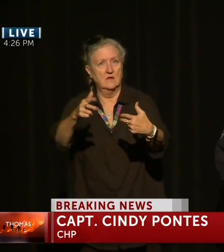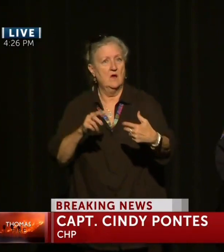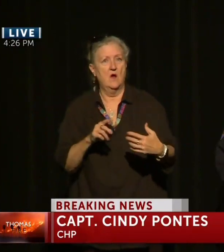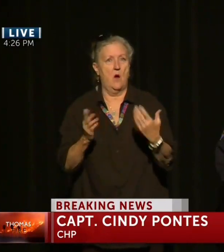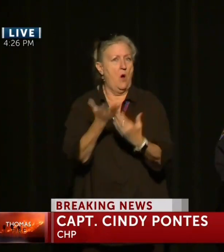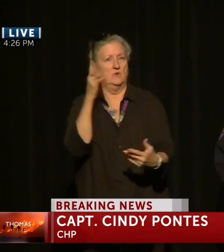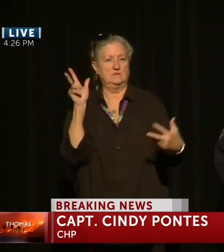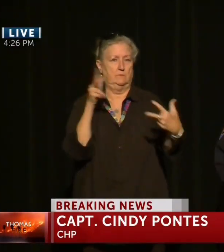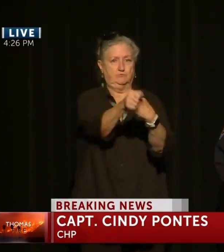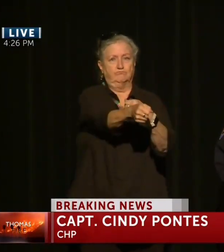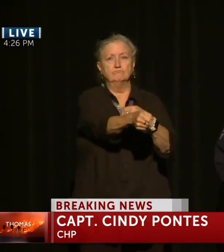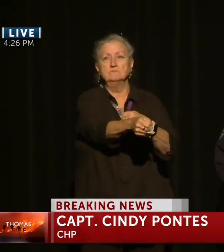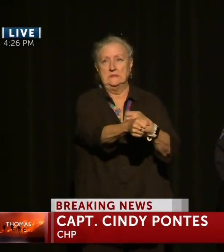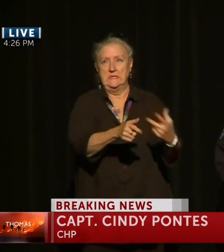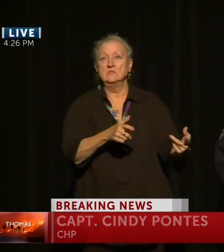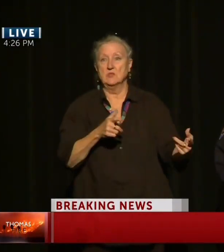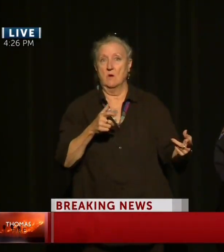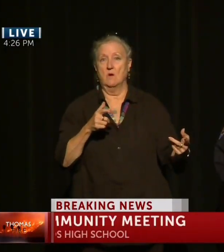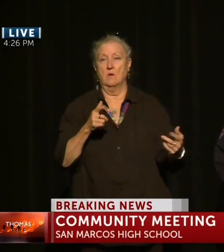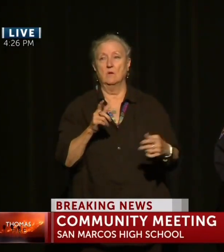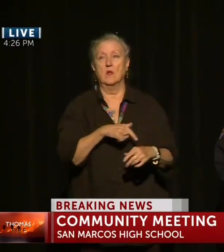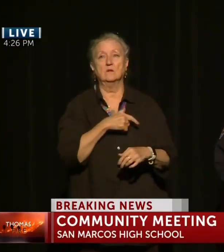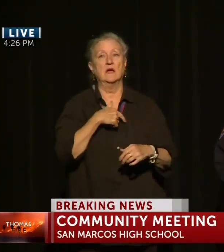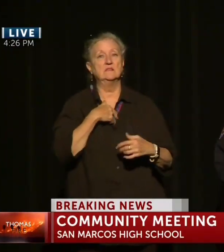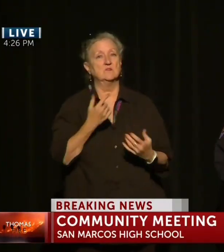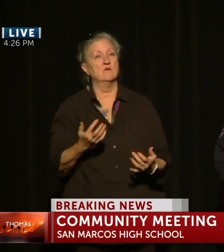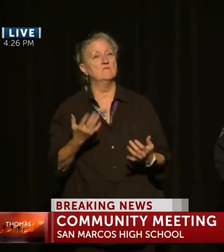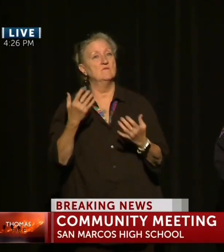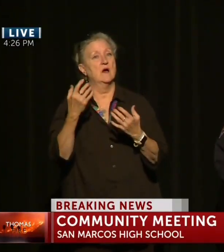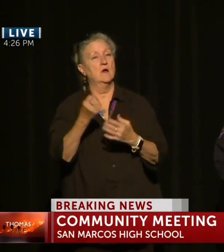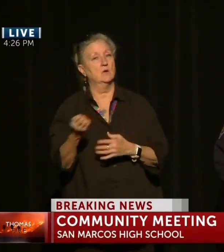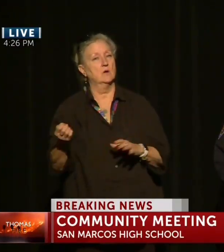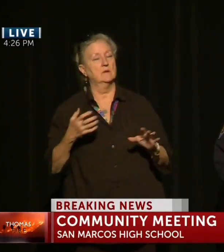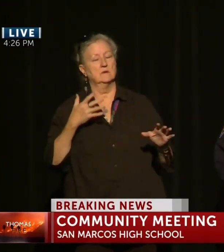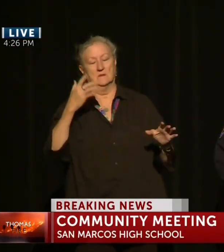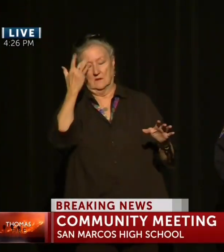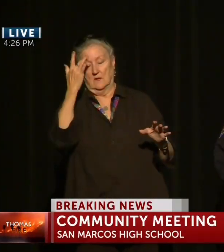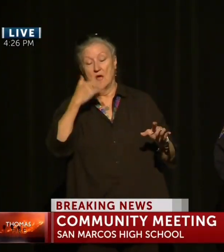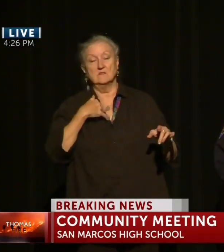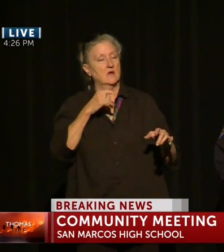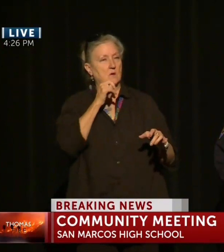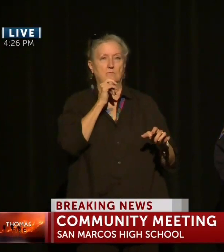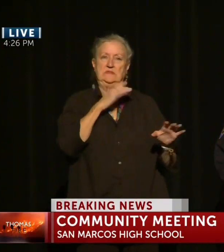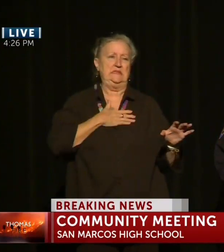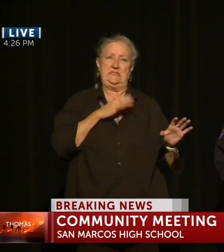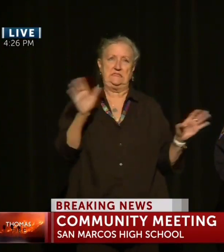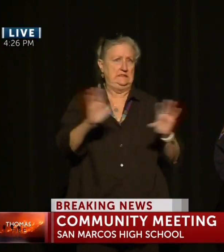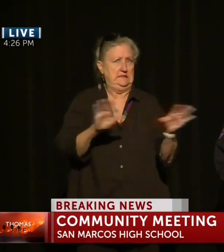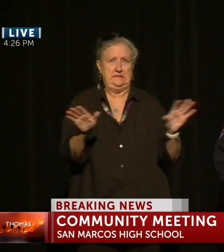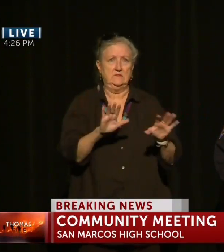pass long lines of fire equipment. Please don't do that.